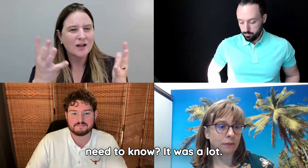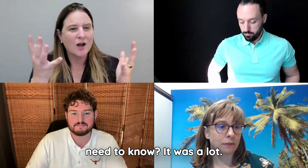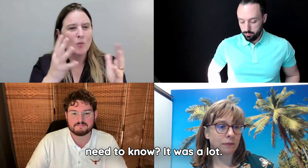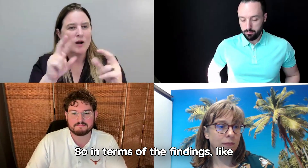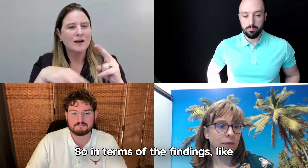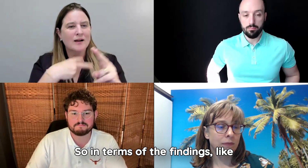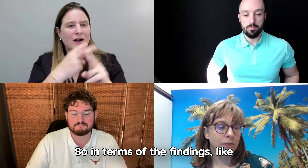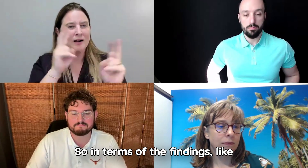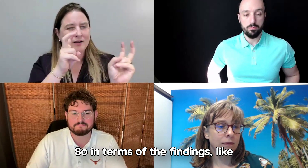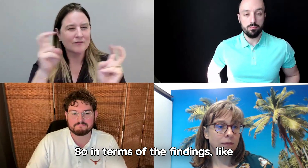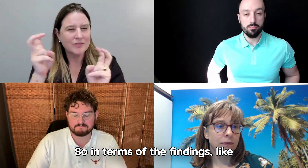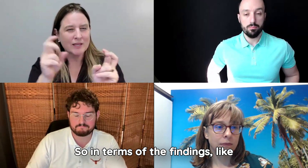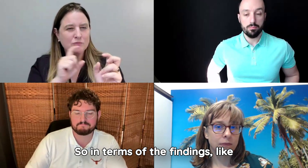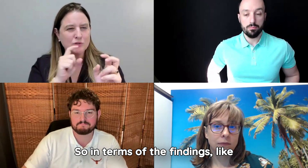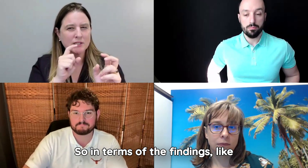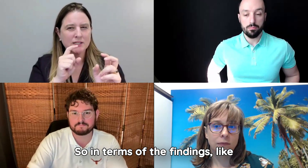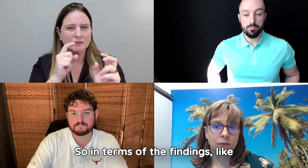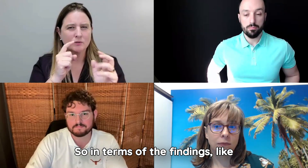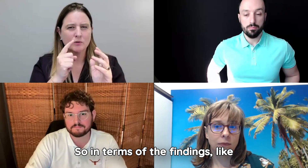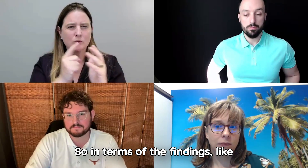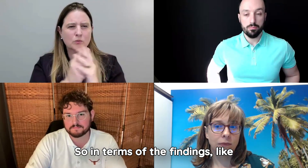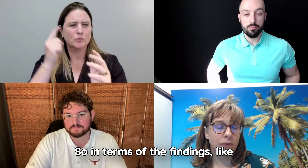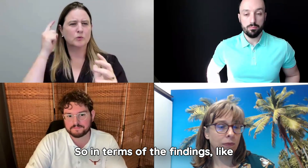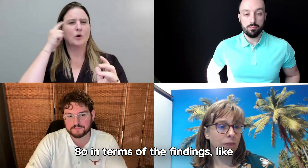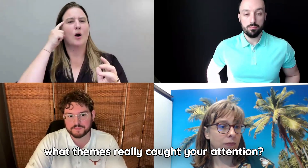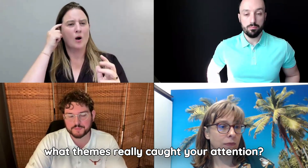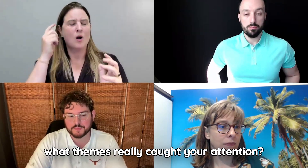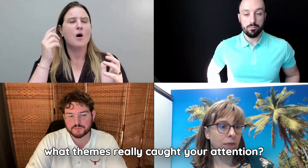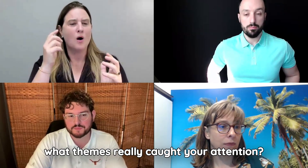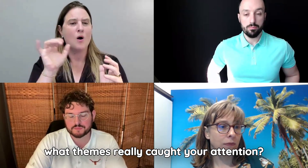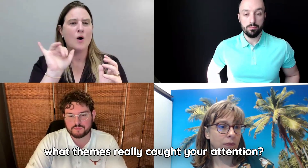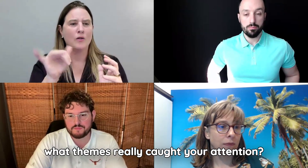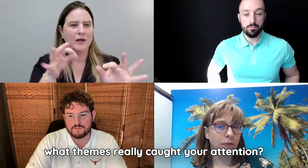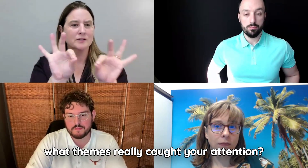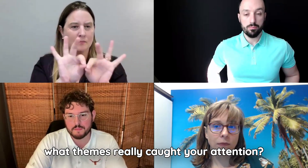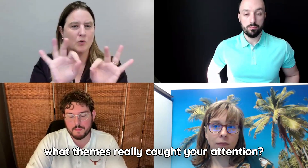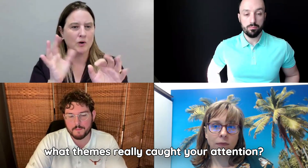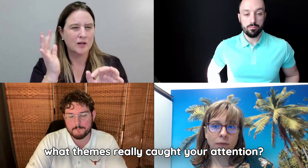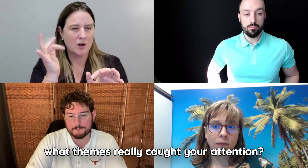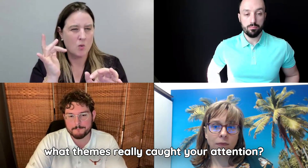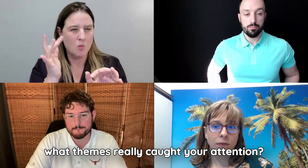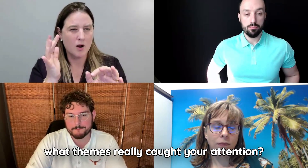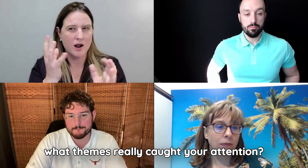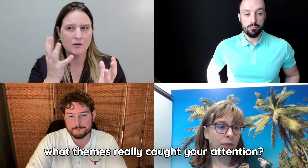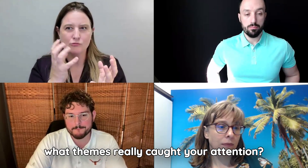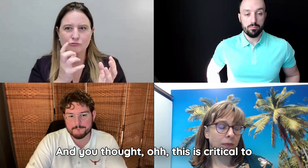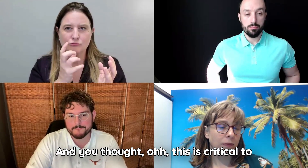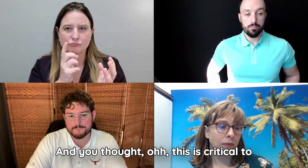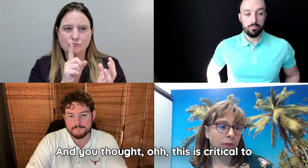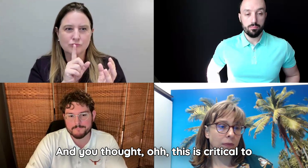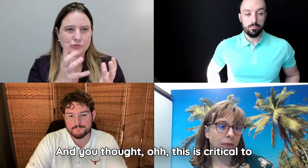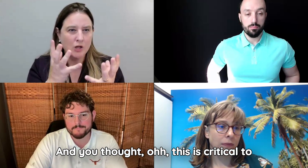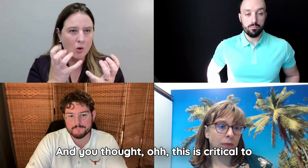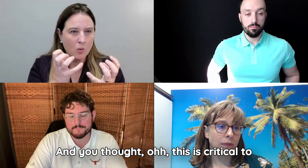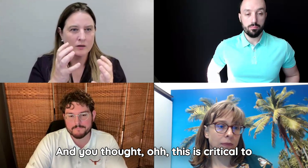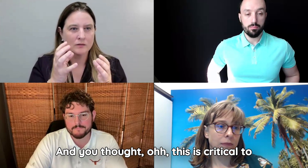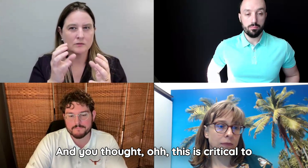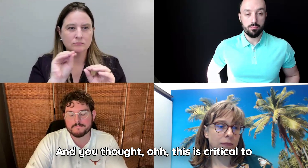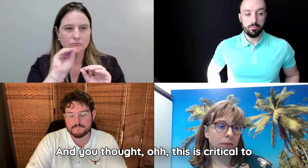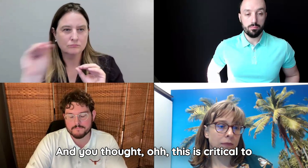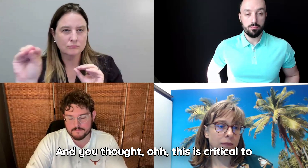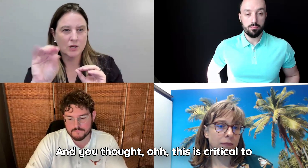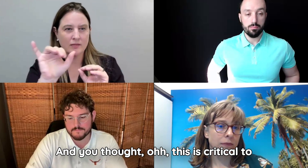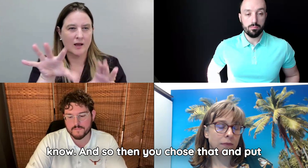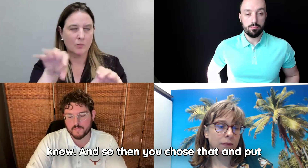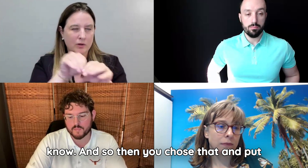know? It was a lot. So, in terms of the findings, like, what themes really caught your attention and